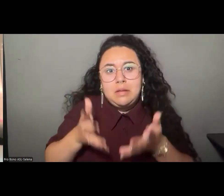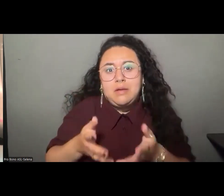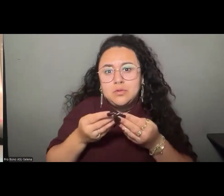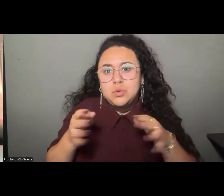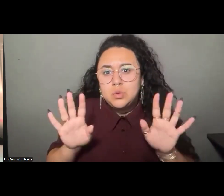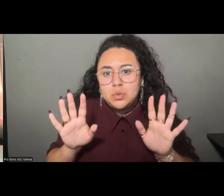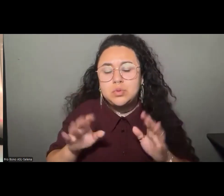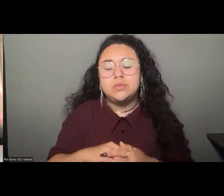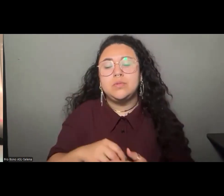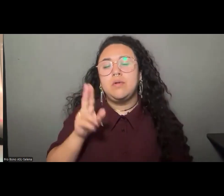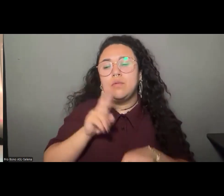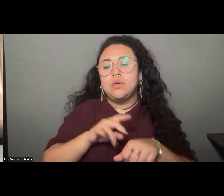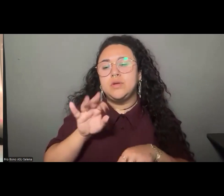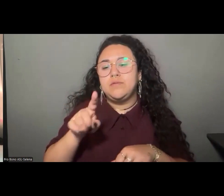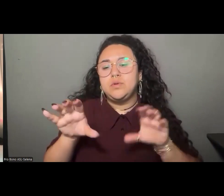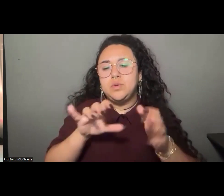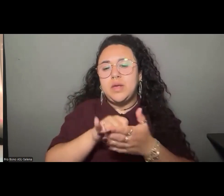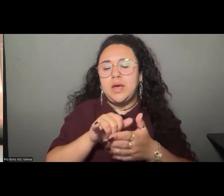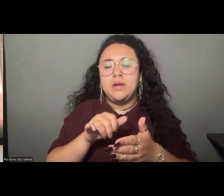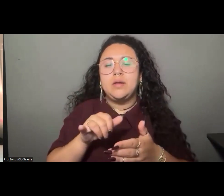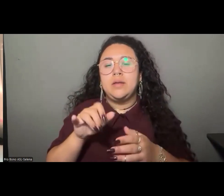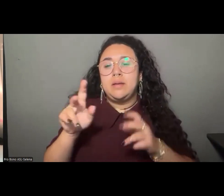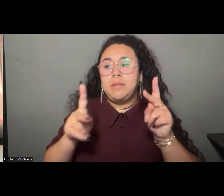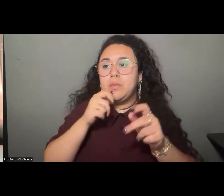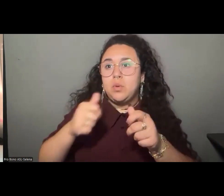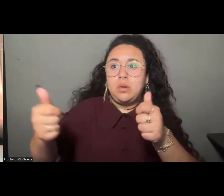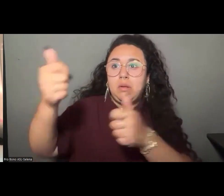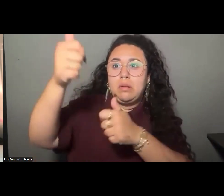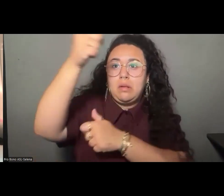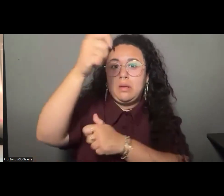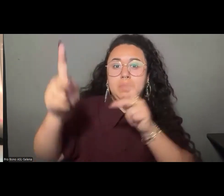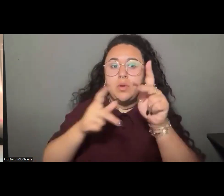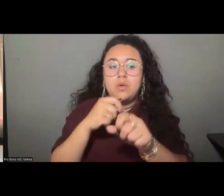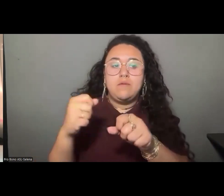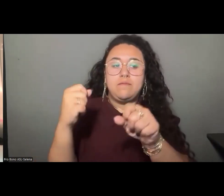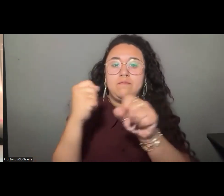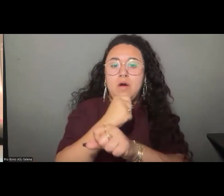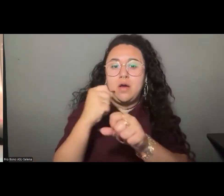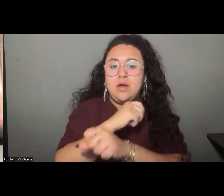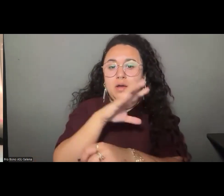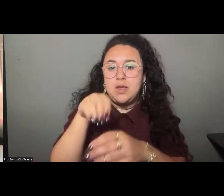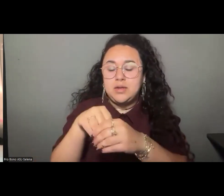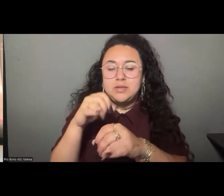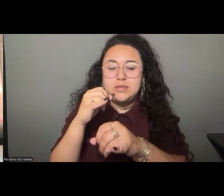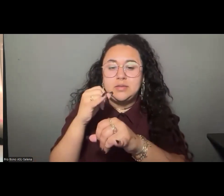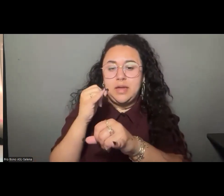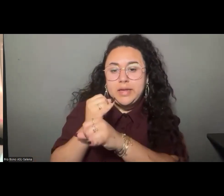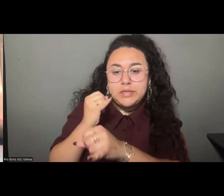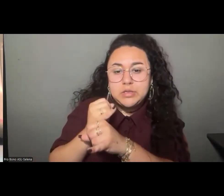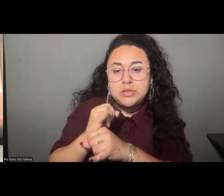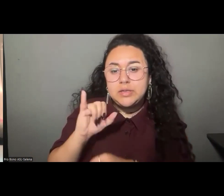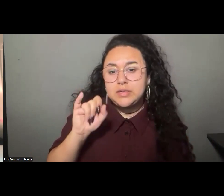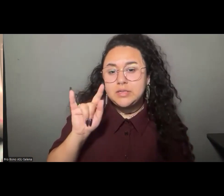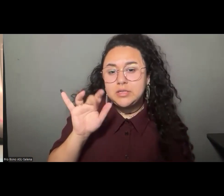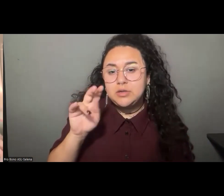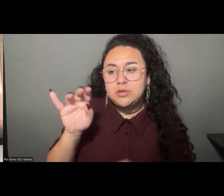and well-meaning people who have fought their way to get into institutions, right, take notice and we're asked to be into those spaces. And that's